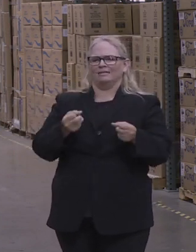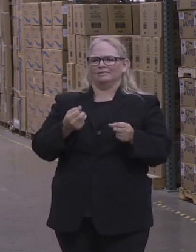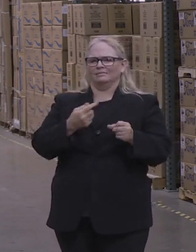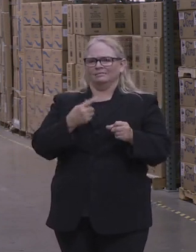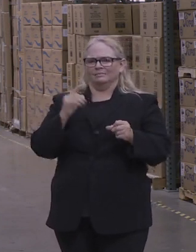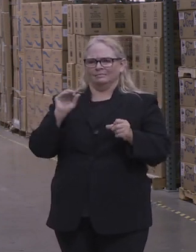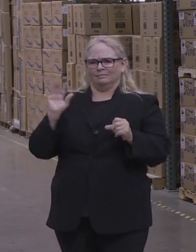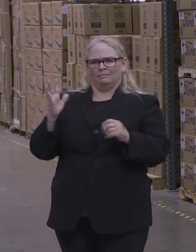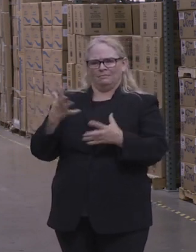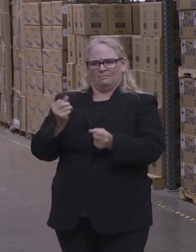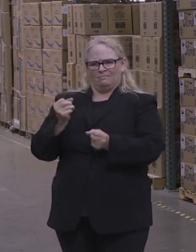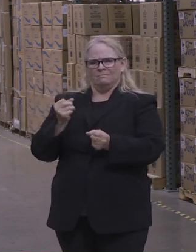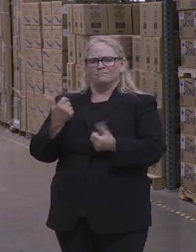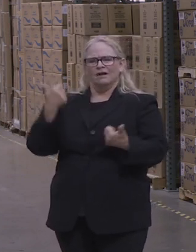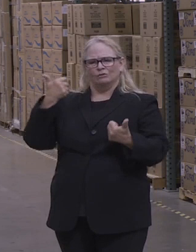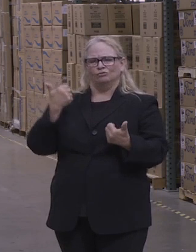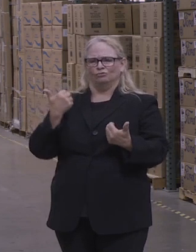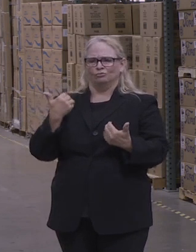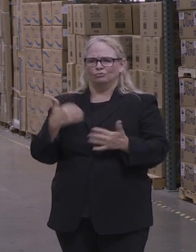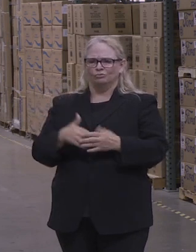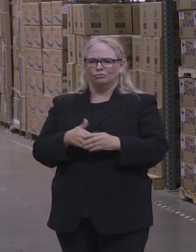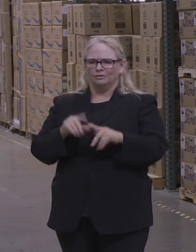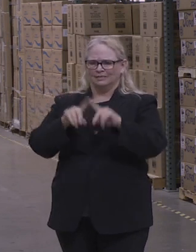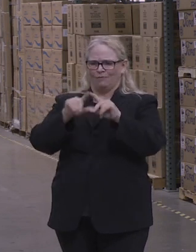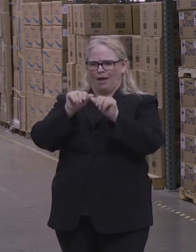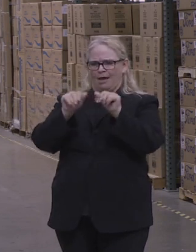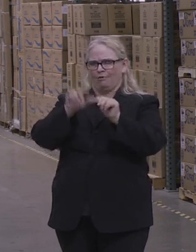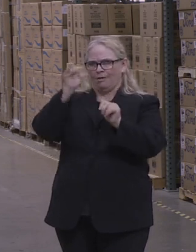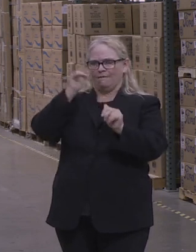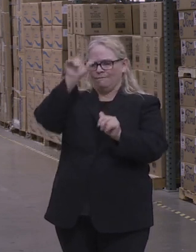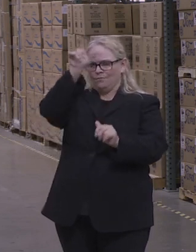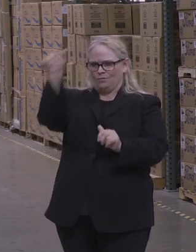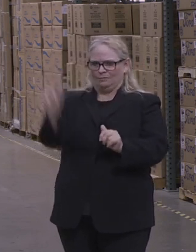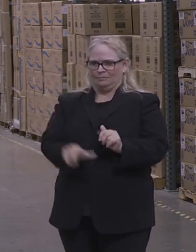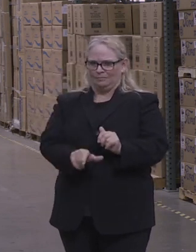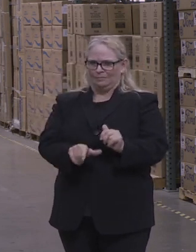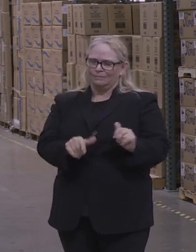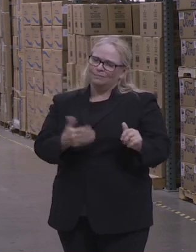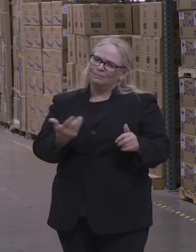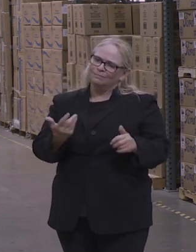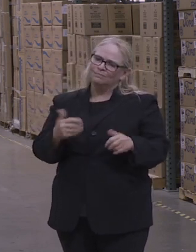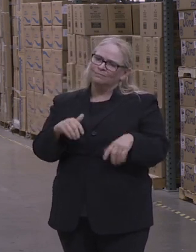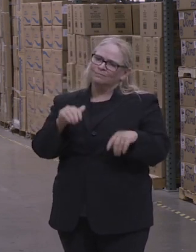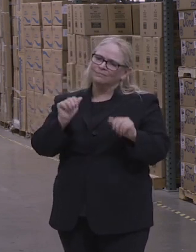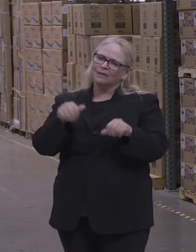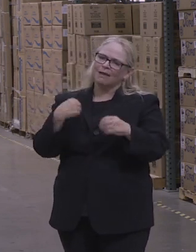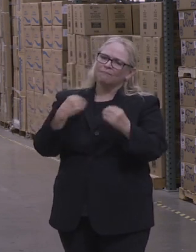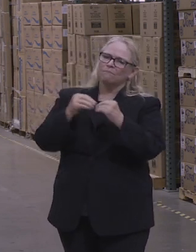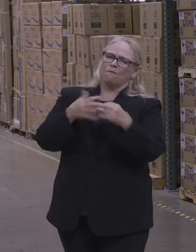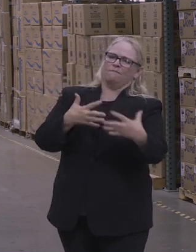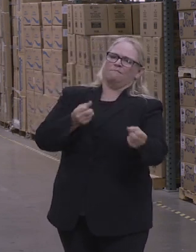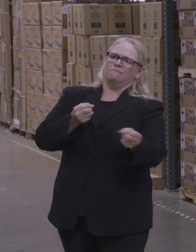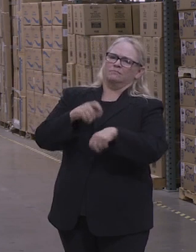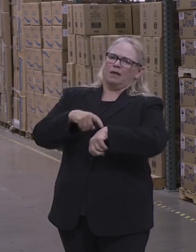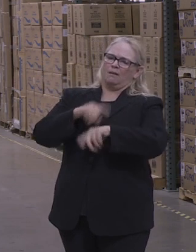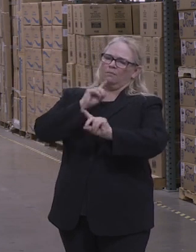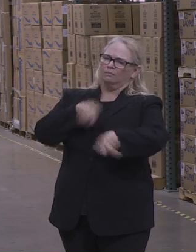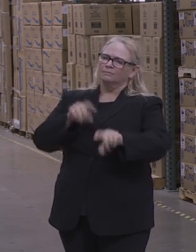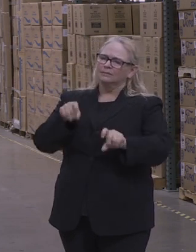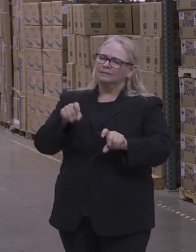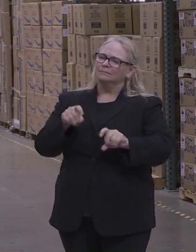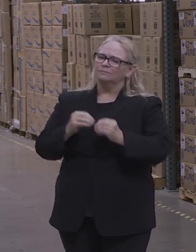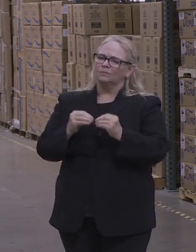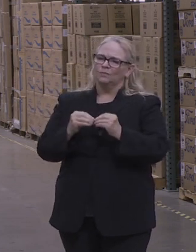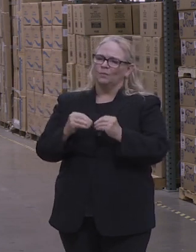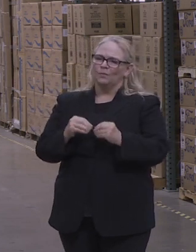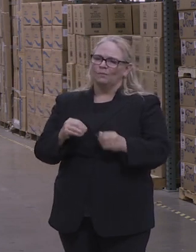close contacts, because that timeline, condensing the time from test to meaningful isolation, is a